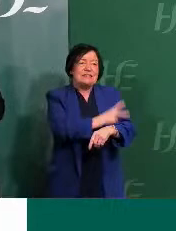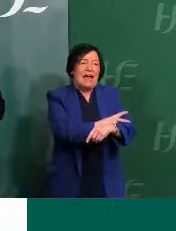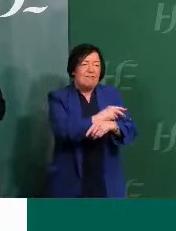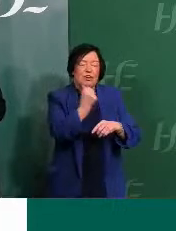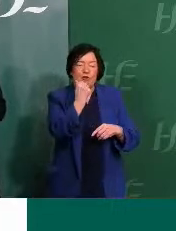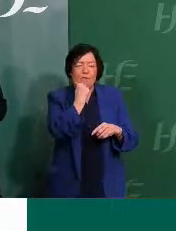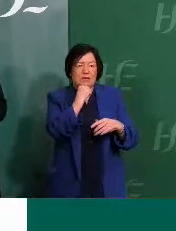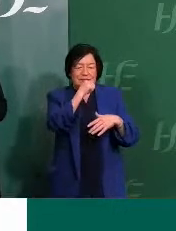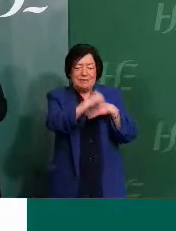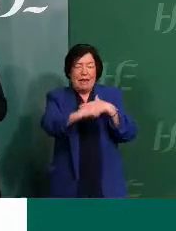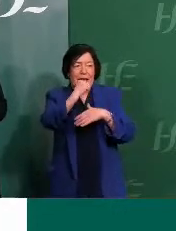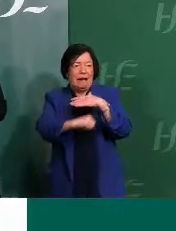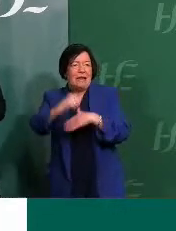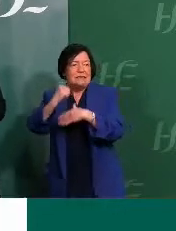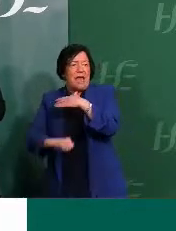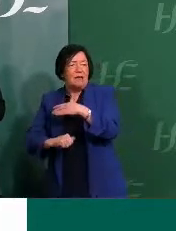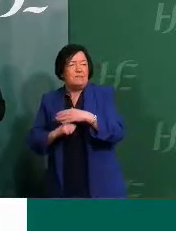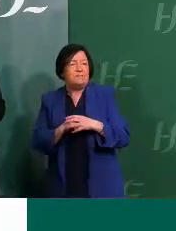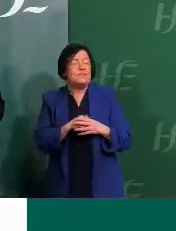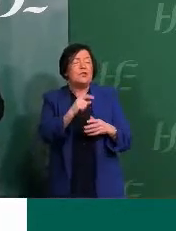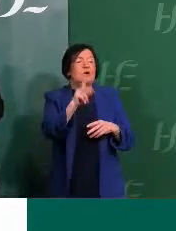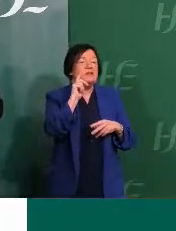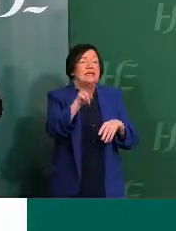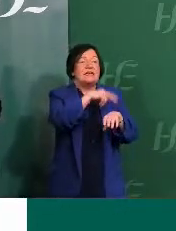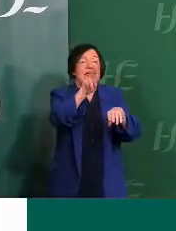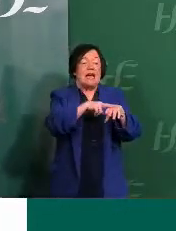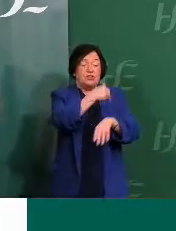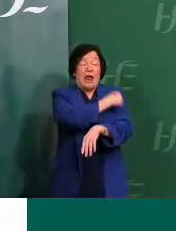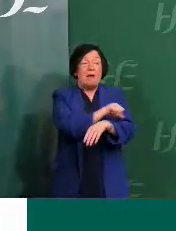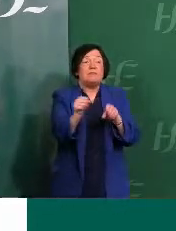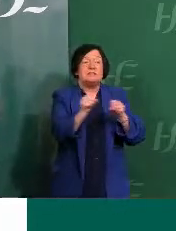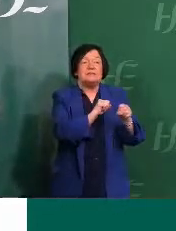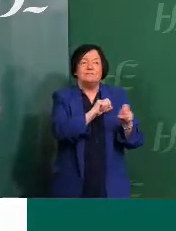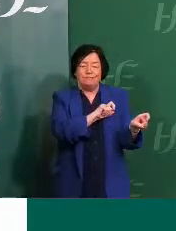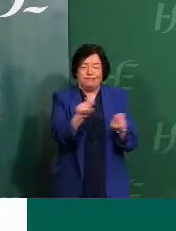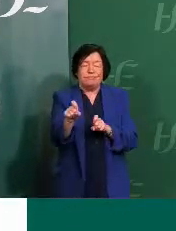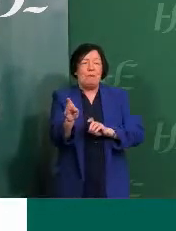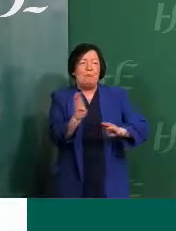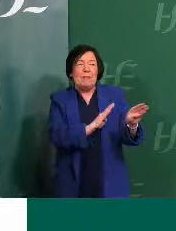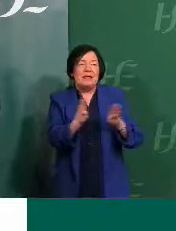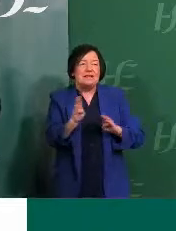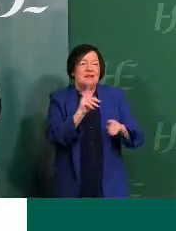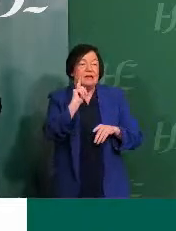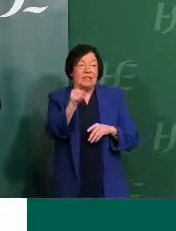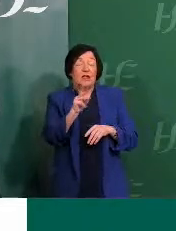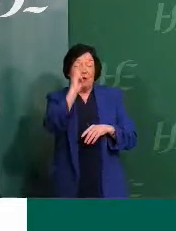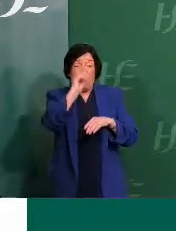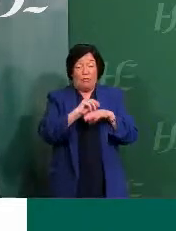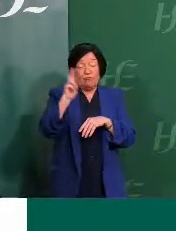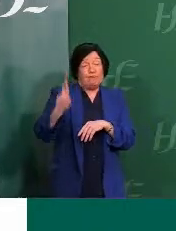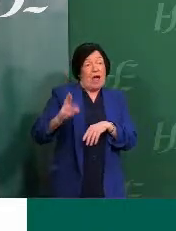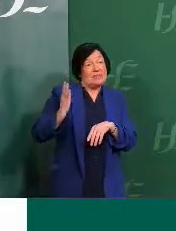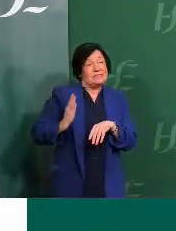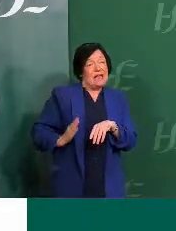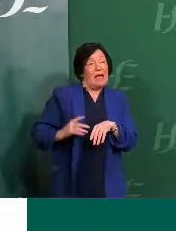a daily basis. We can see the National Ambulance Service continues to be very busy. Now, interestingly, the graph on the right-hand side there shows that they're within